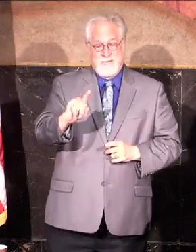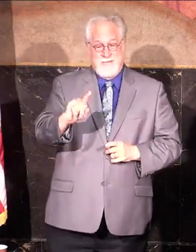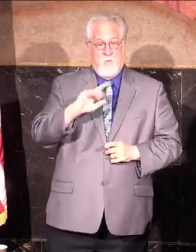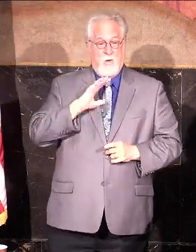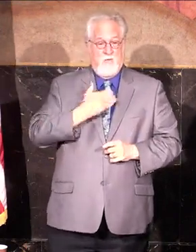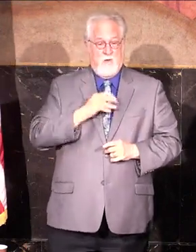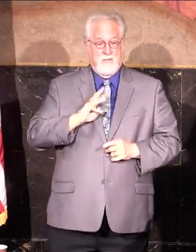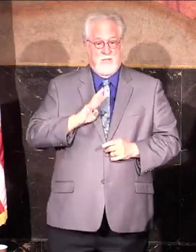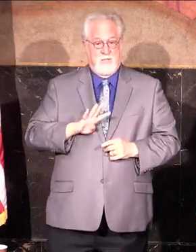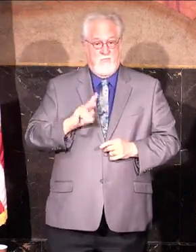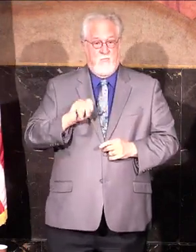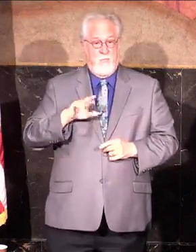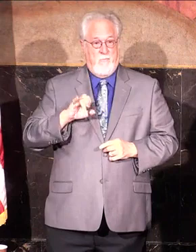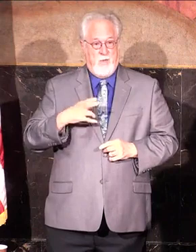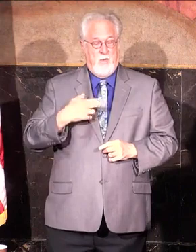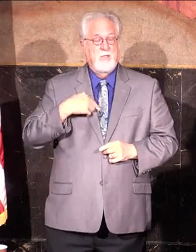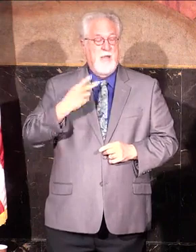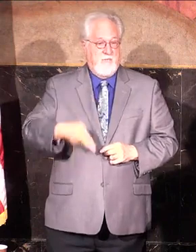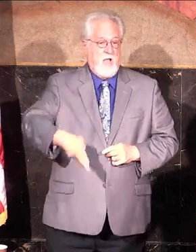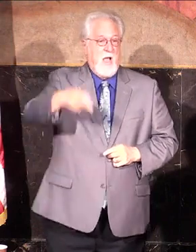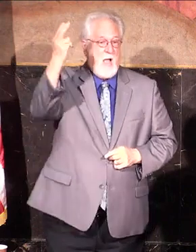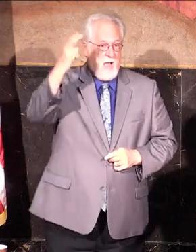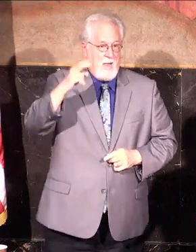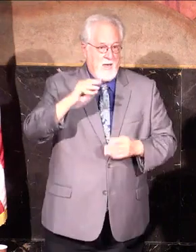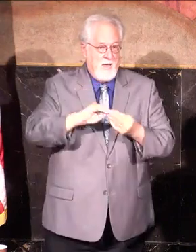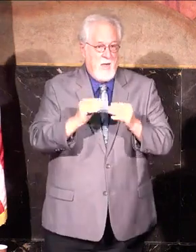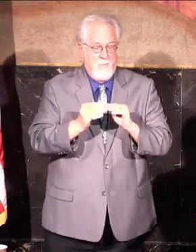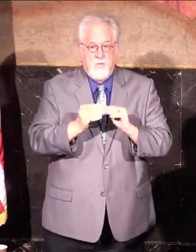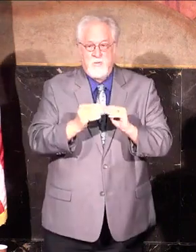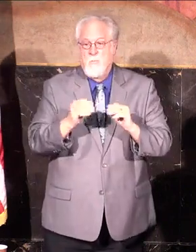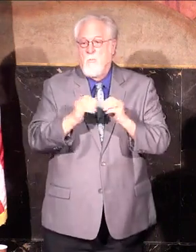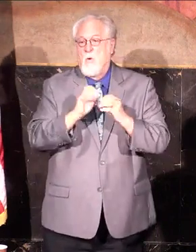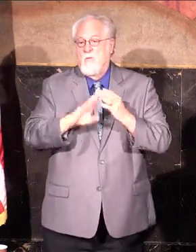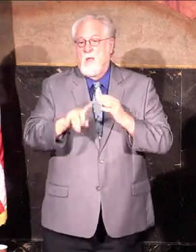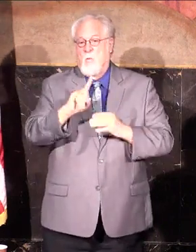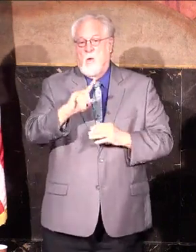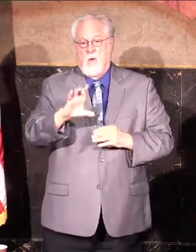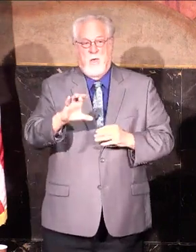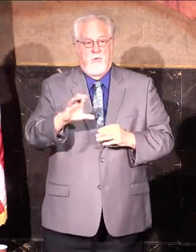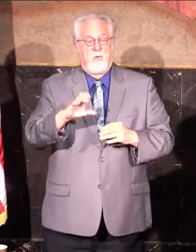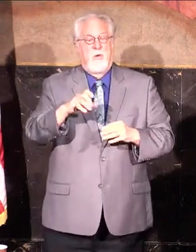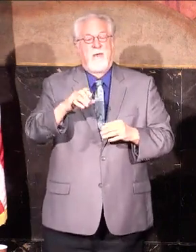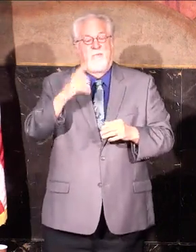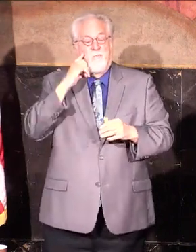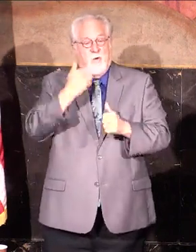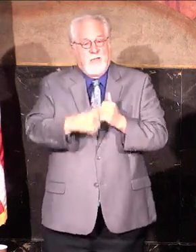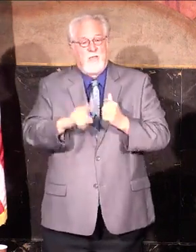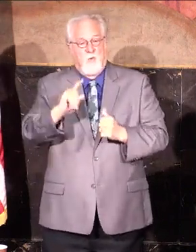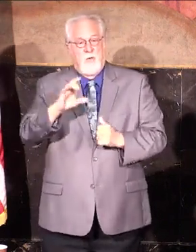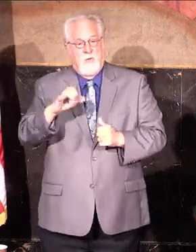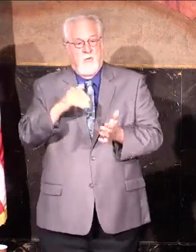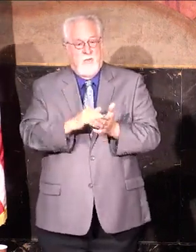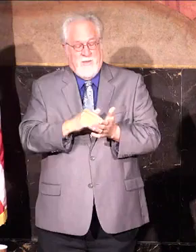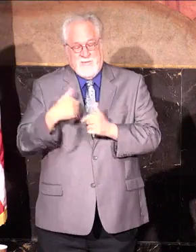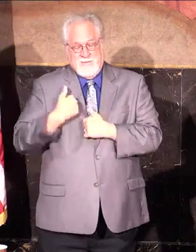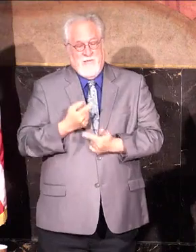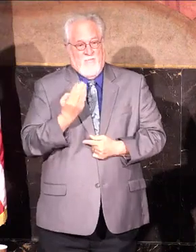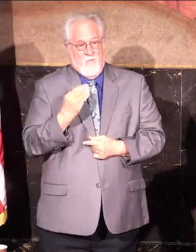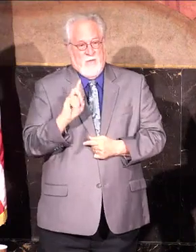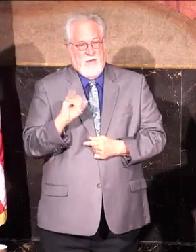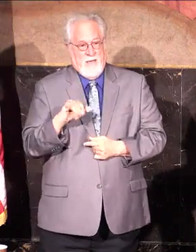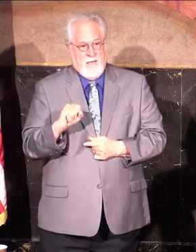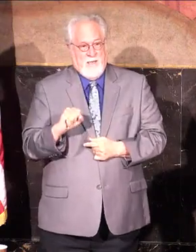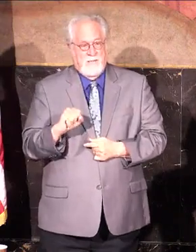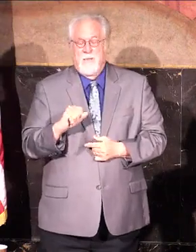parishes have high incidence rates of COVID cases of more than 100 per 100,000 over the last 14 days. That the